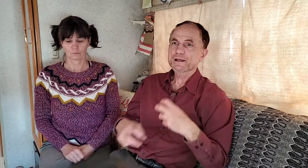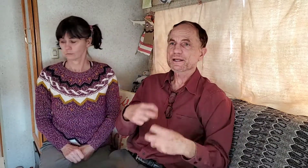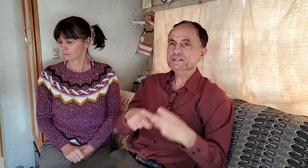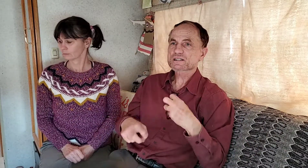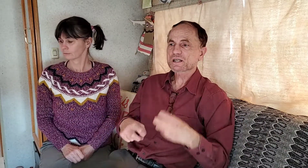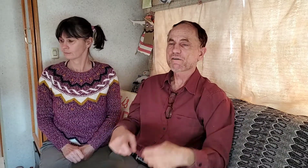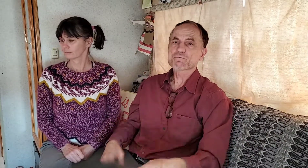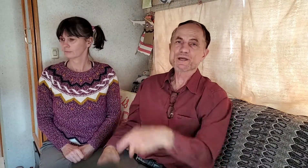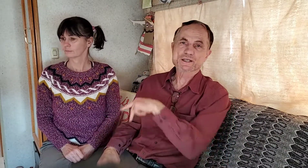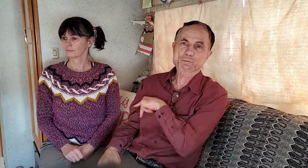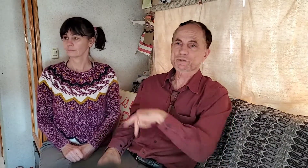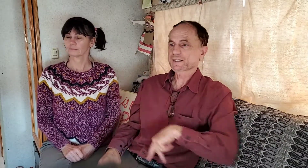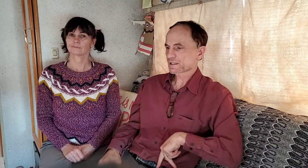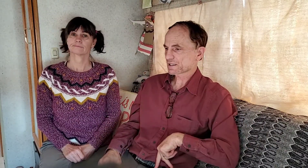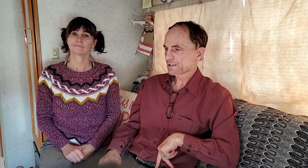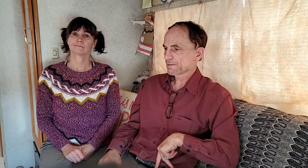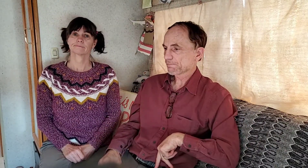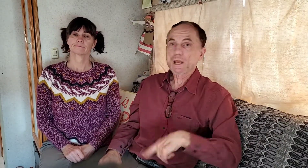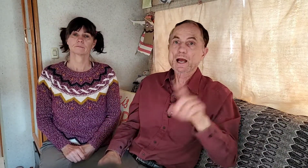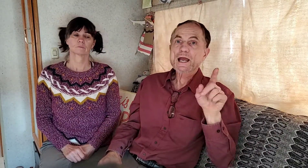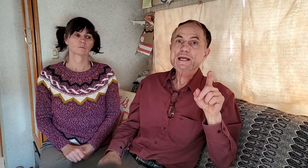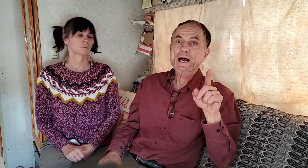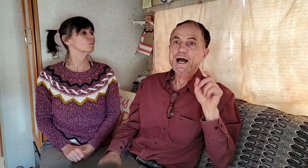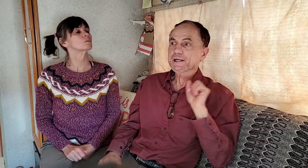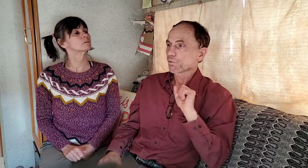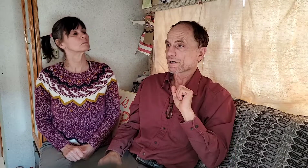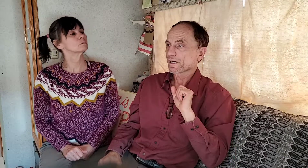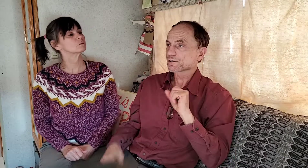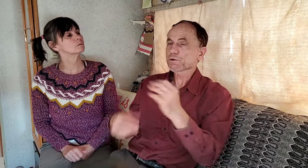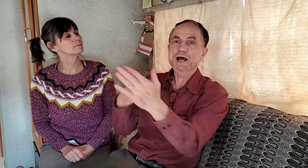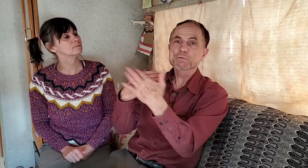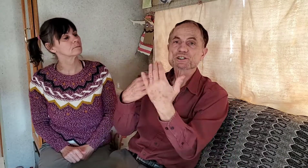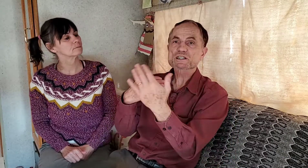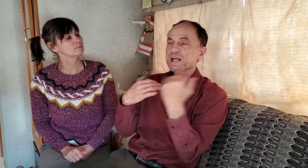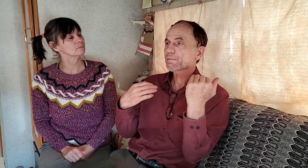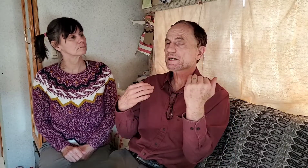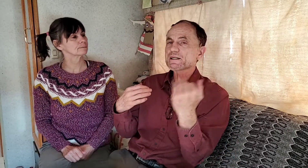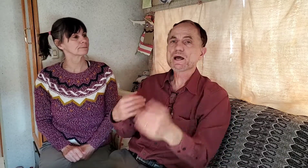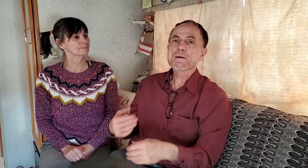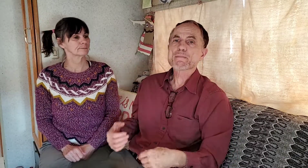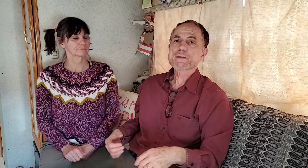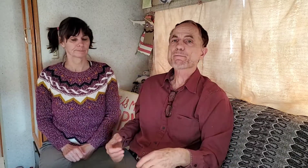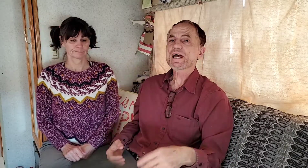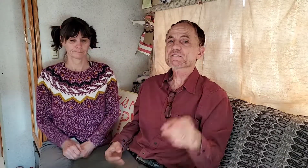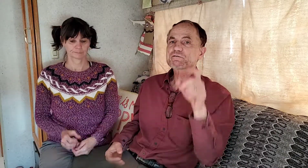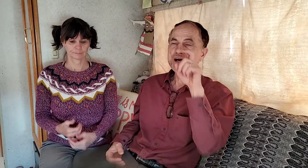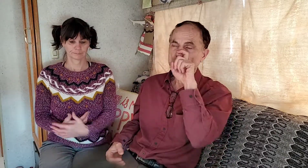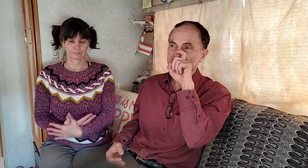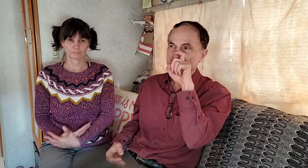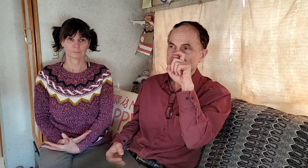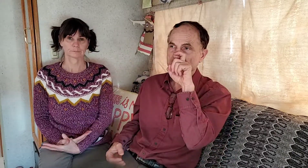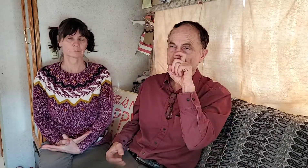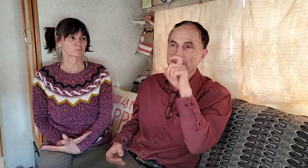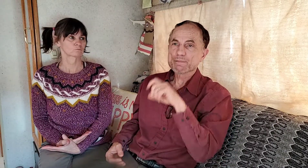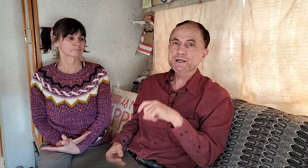it's tough being a prince. Hey, I know what I'll do. I will summon my pet falcon, because